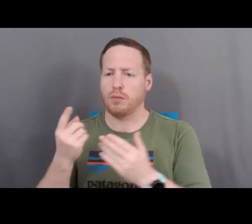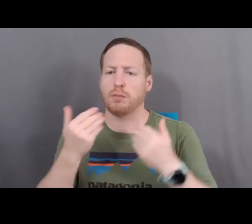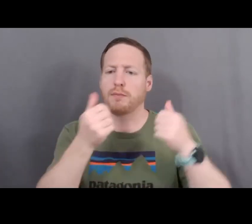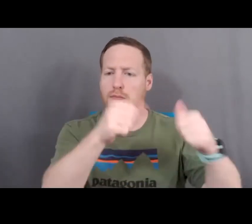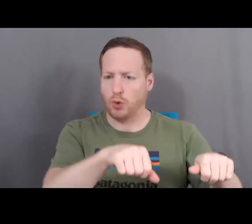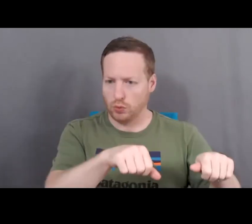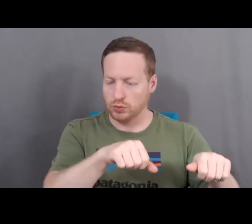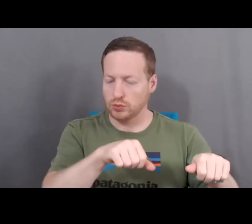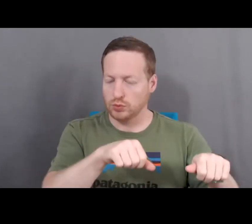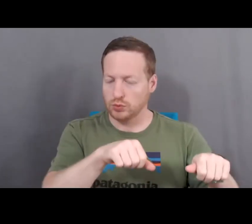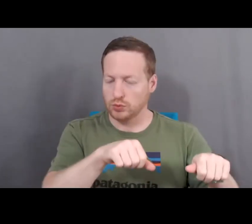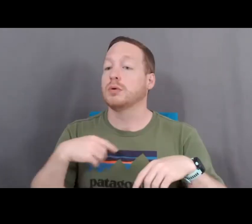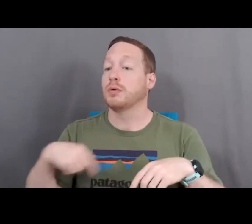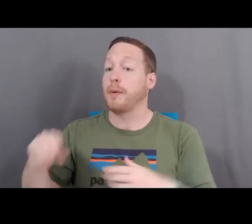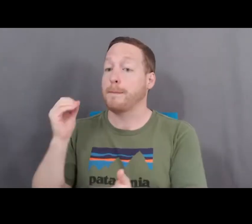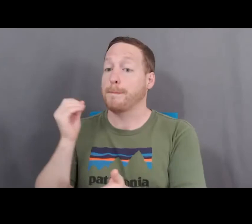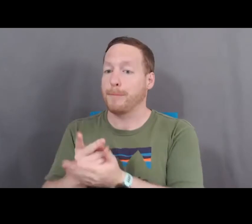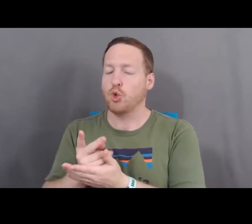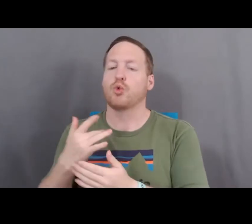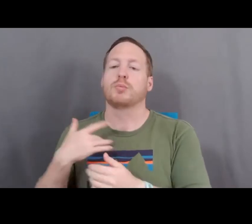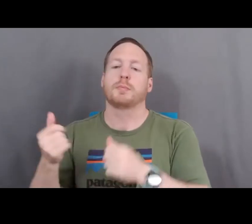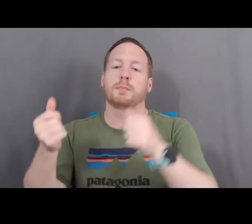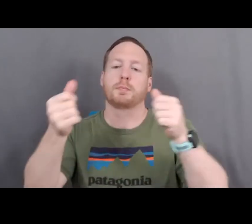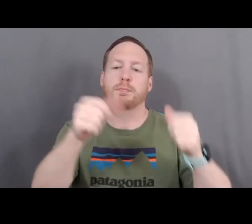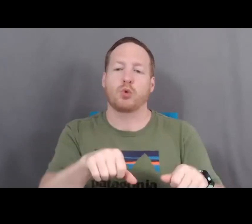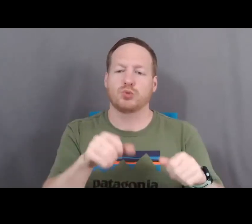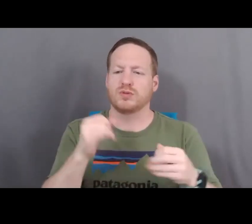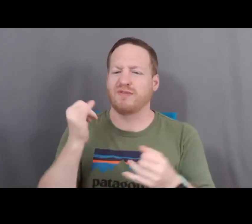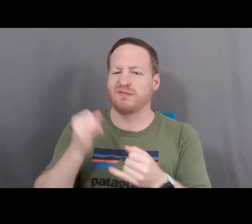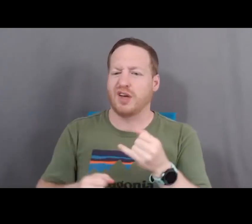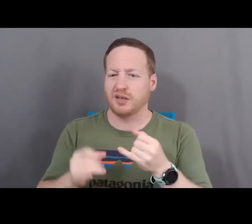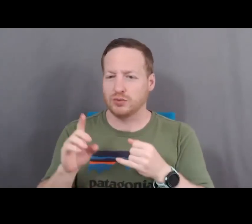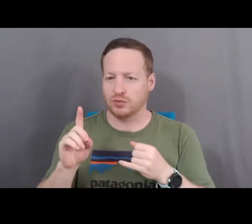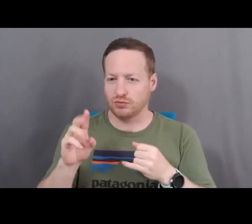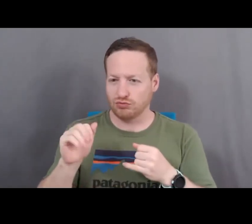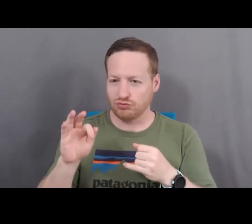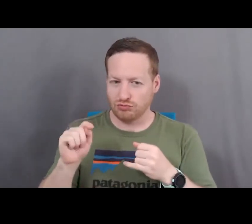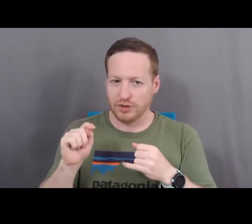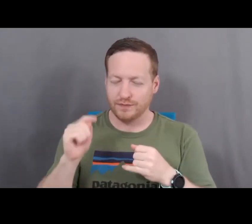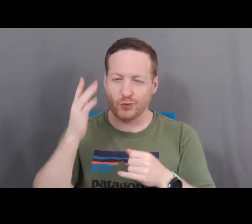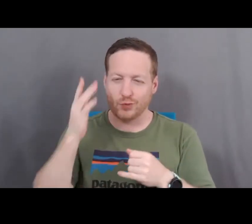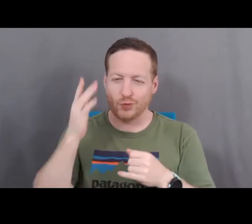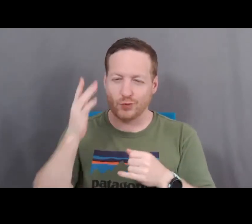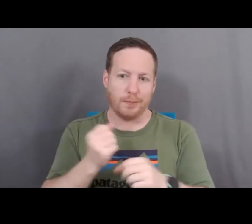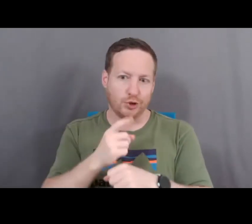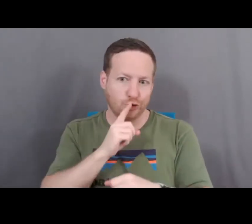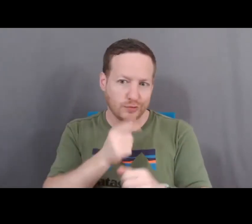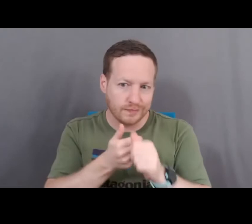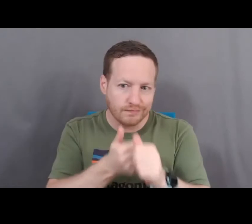The rough draft of it, now that it's been approved, we'll post the final draft